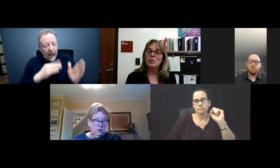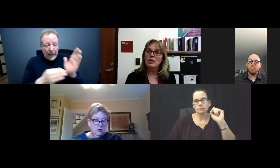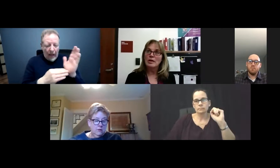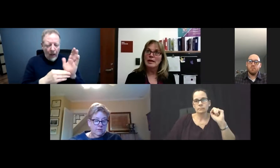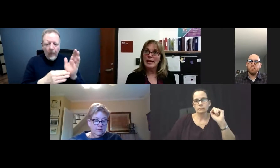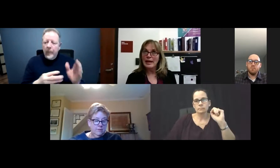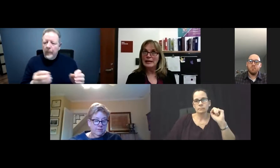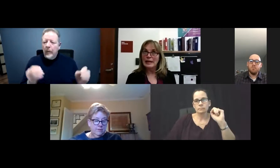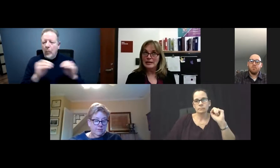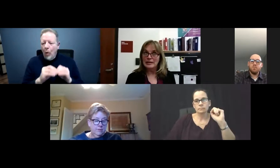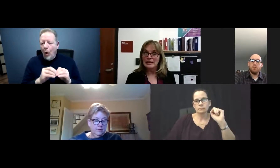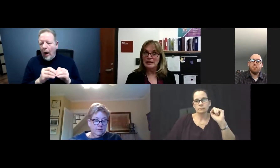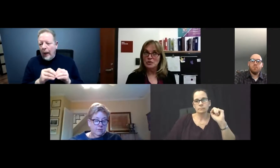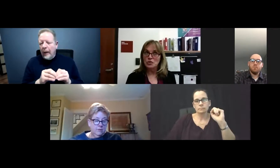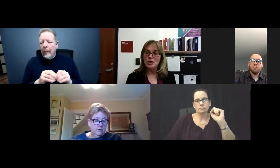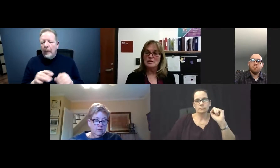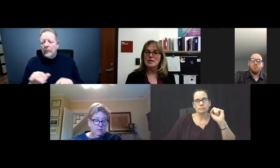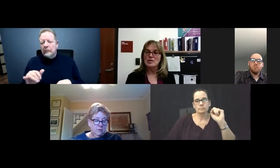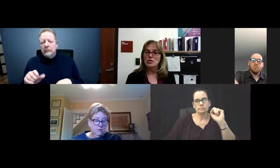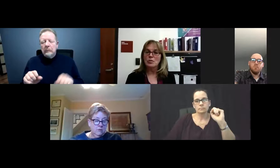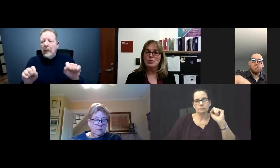more likely to contact an interpreter if